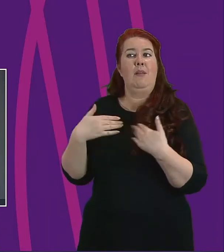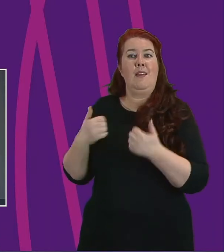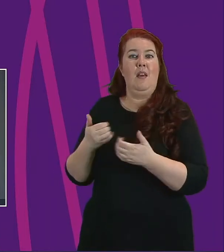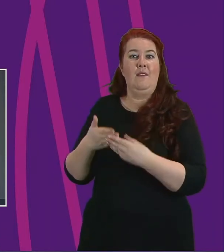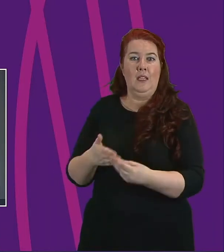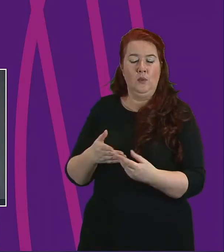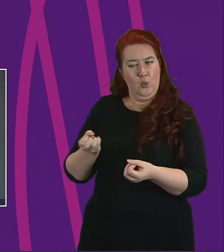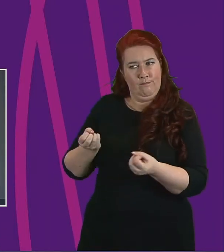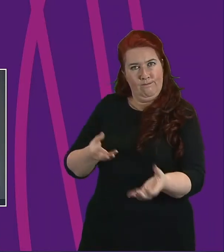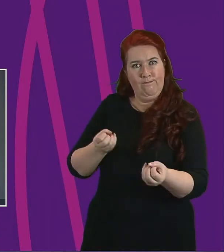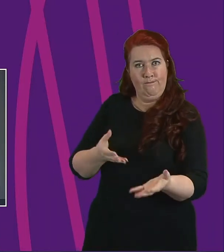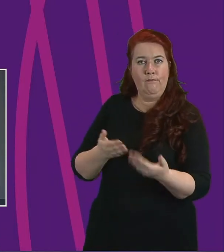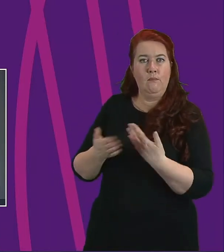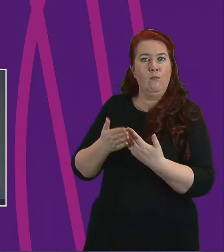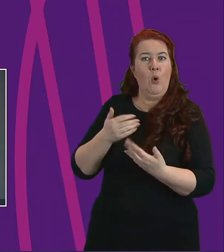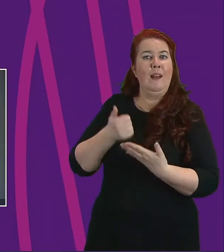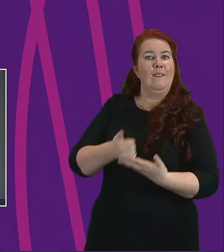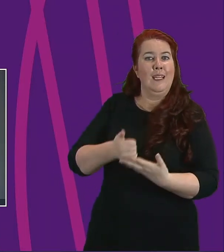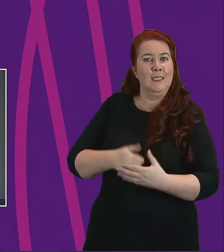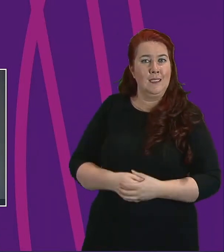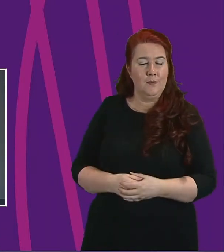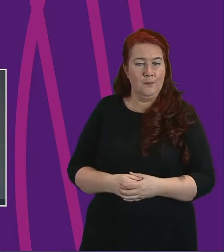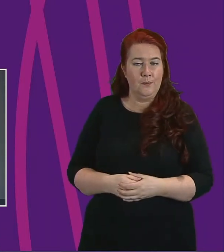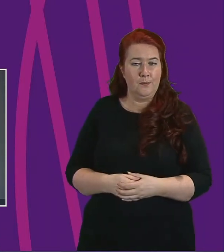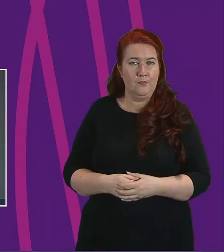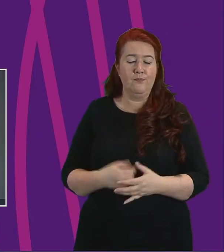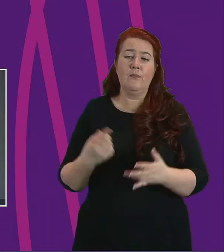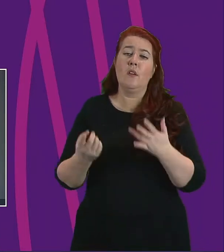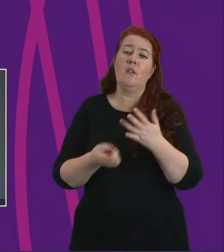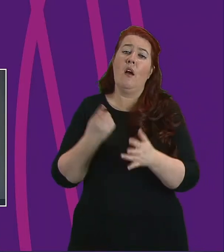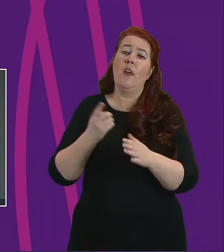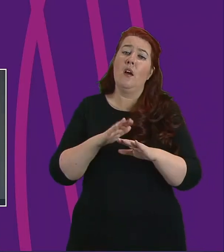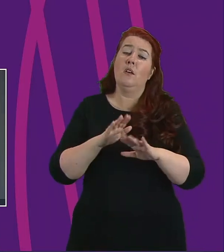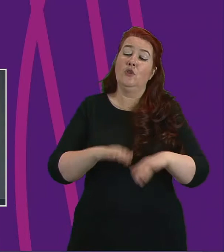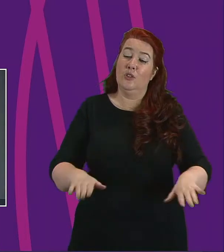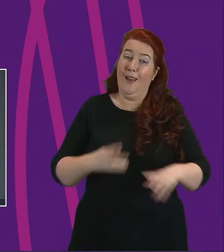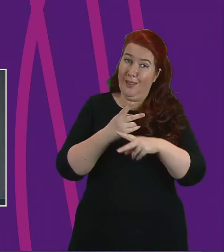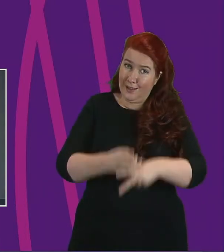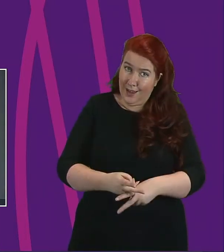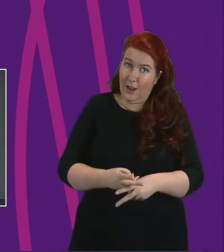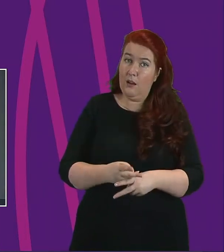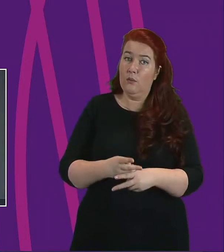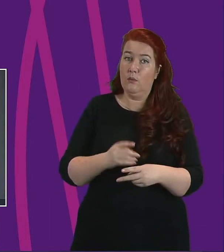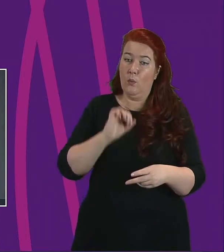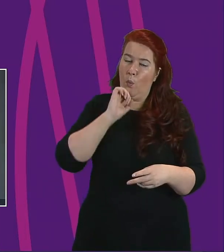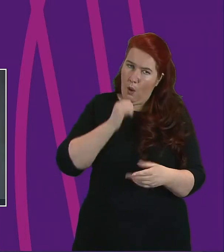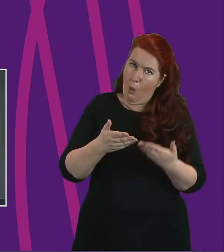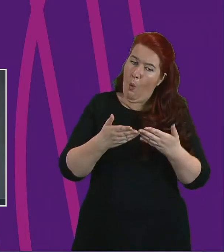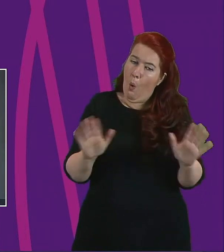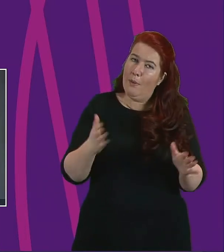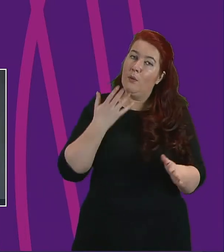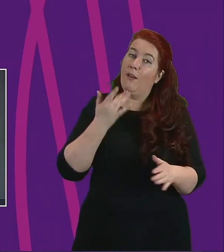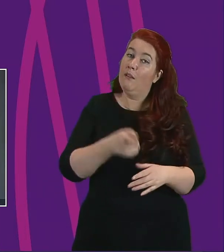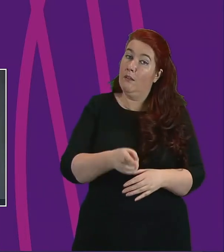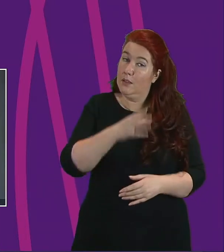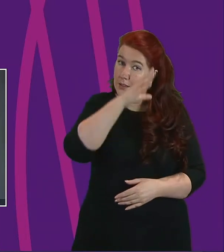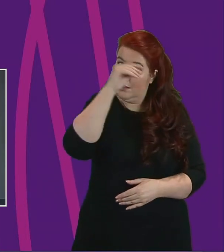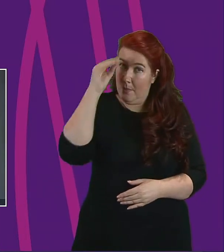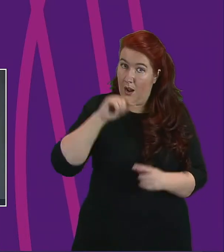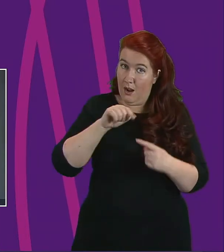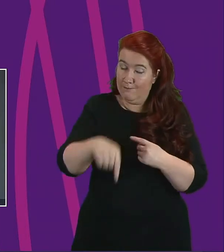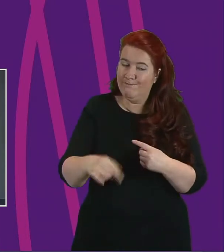their reopening. Other types of childcare provision will reopen over the summer. It may be that fewer children can